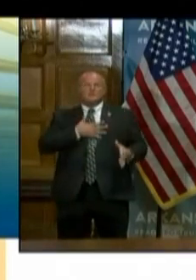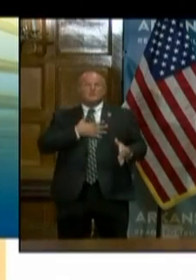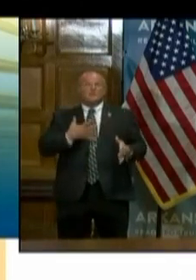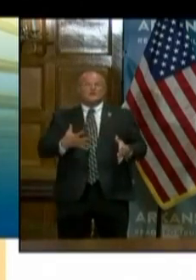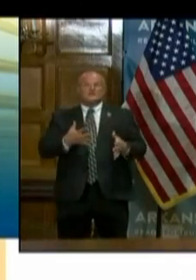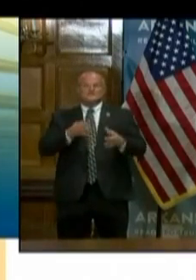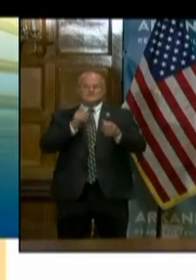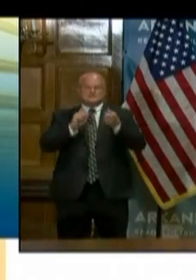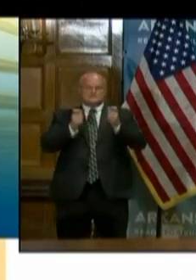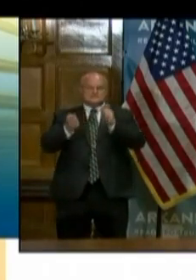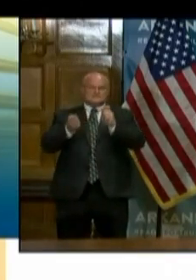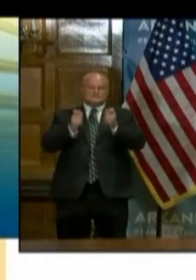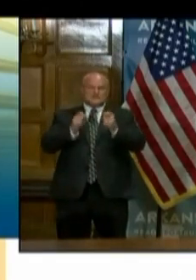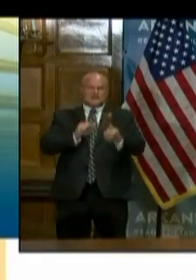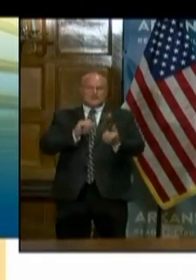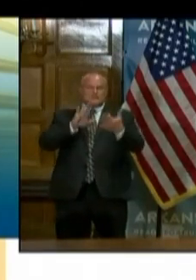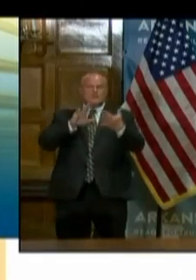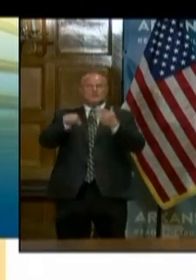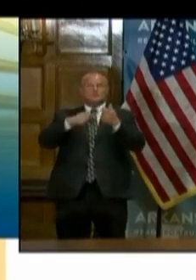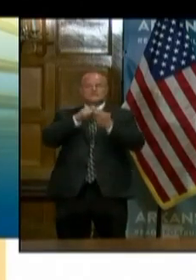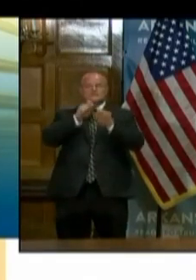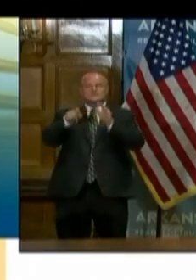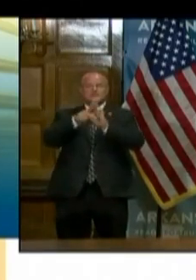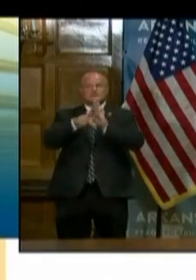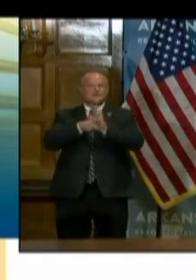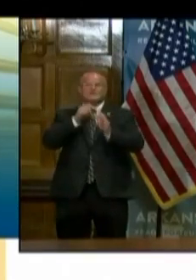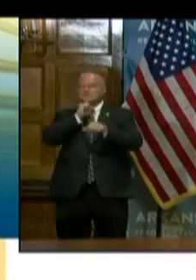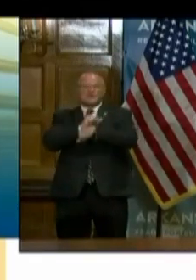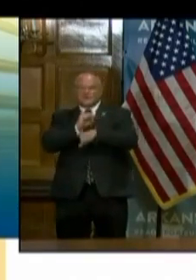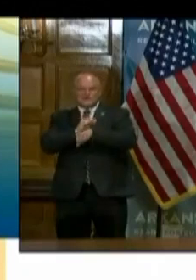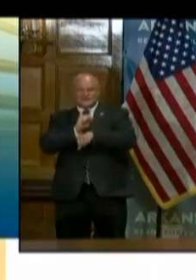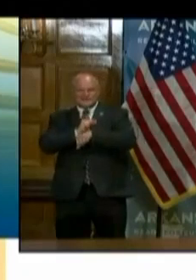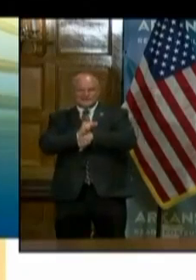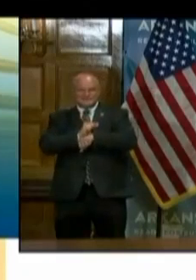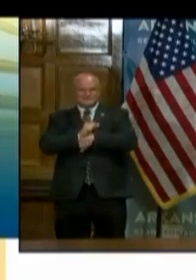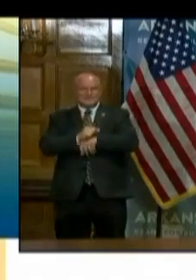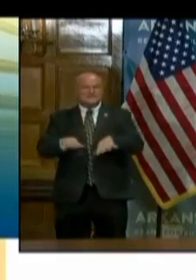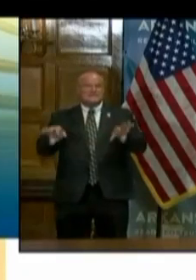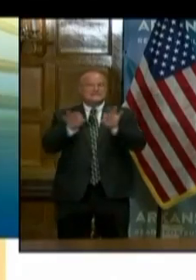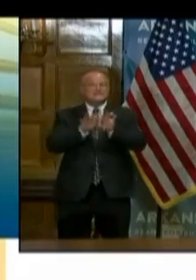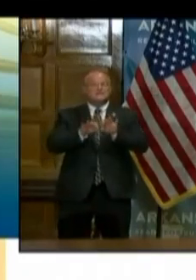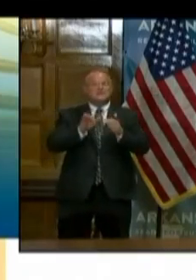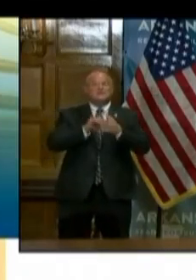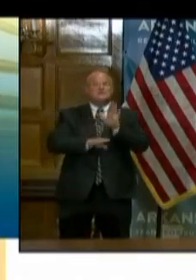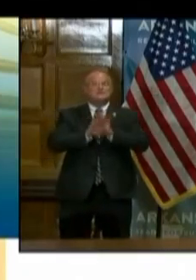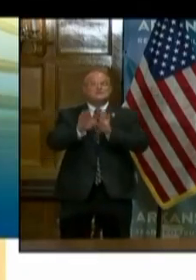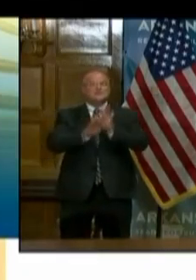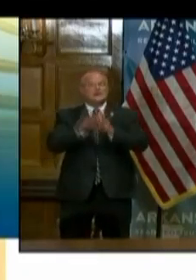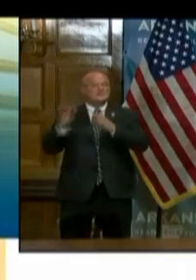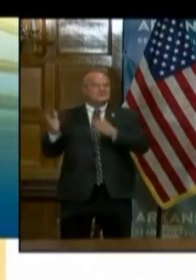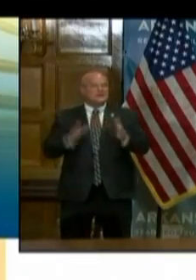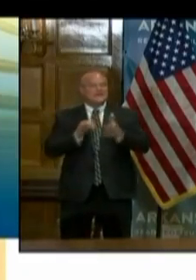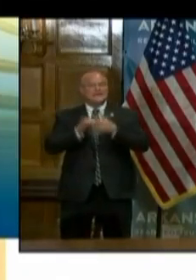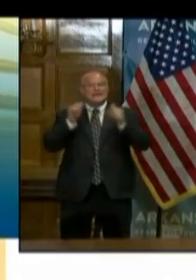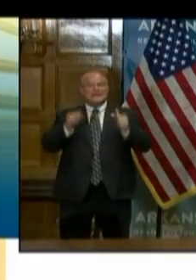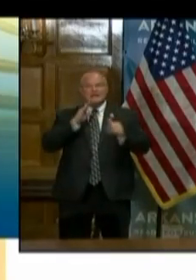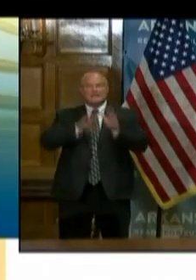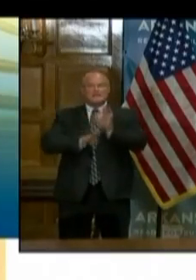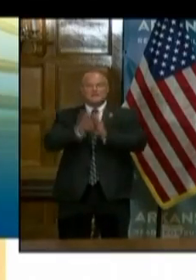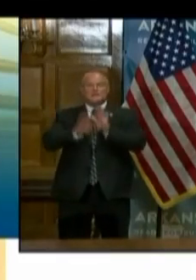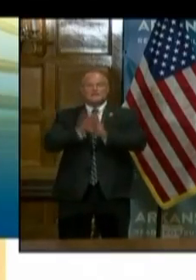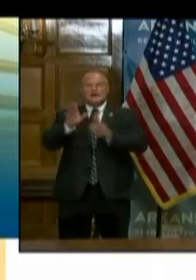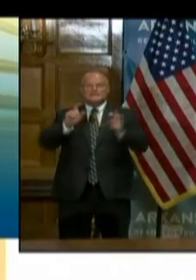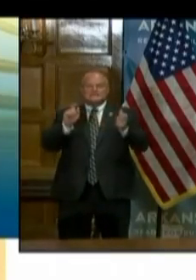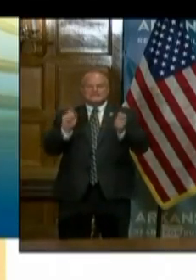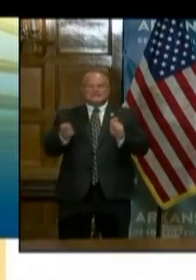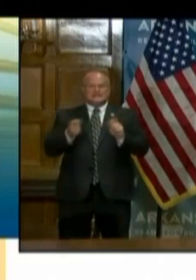to refine approaches when specific policies are not working. It is critically important to develop strategies that can be revised and